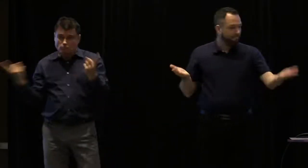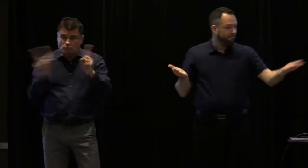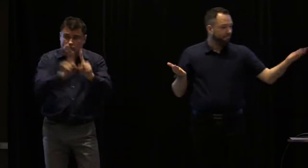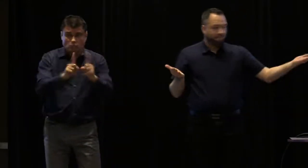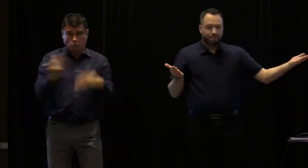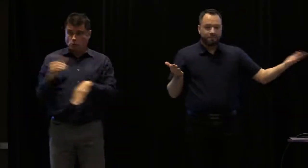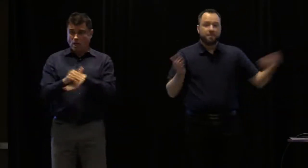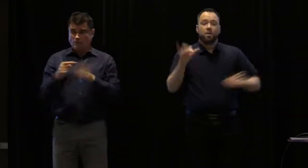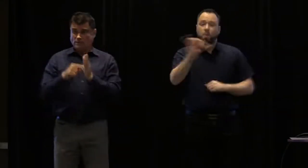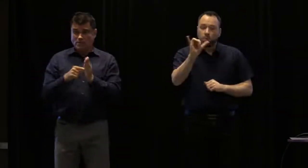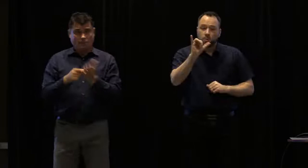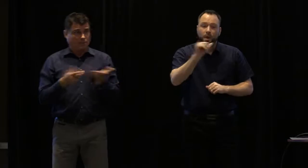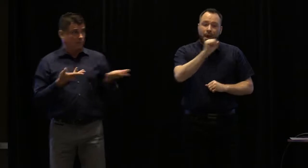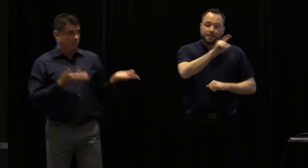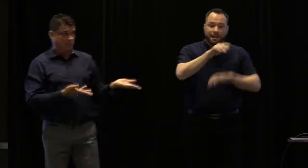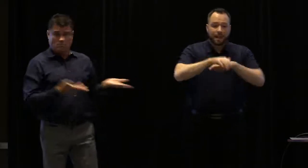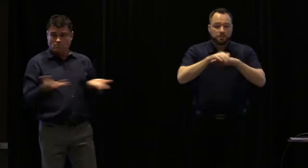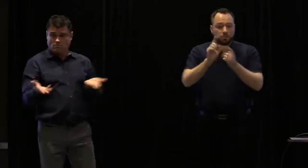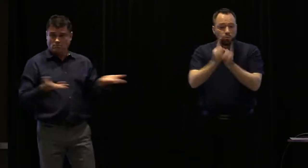virtual, like tonight.